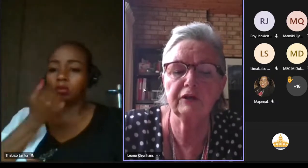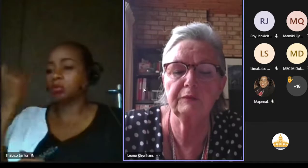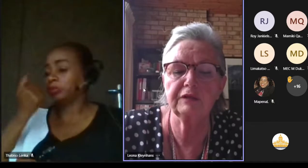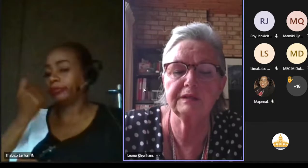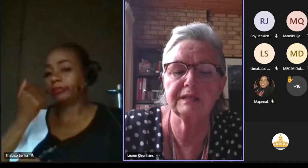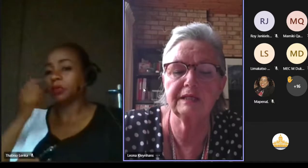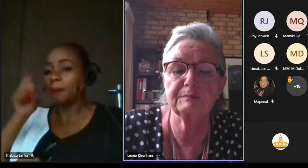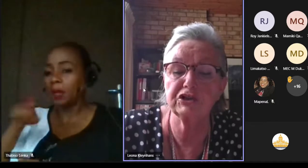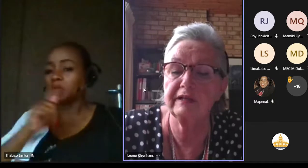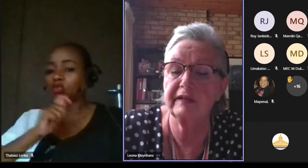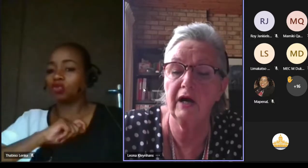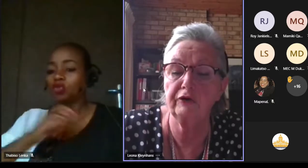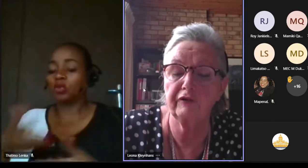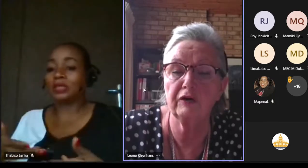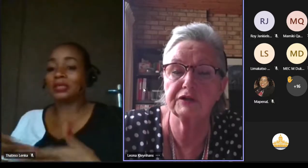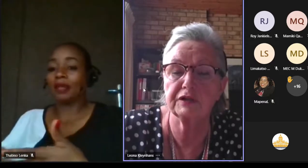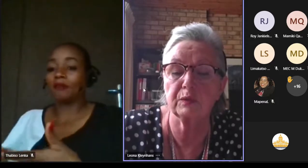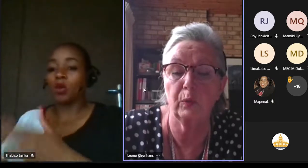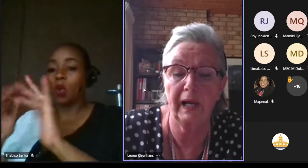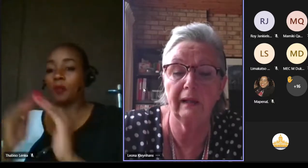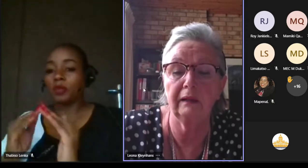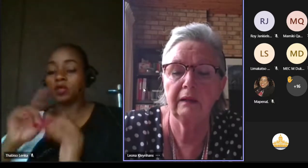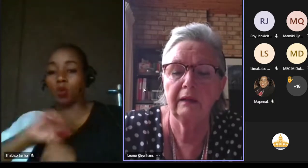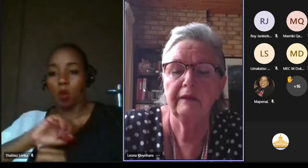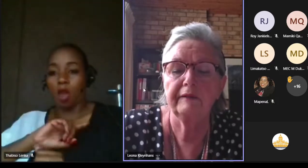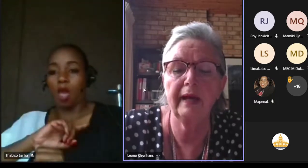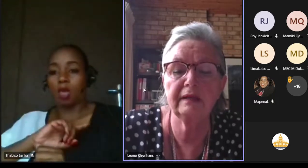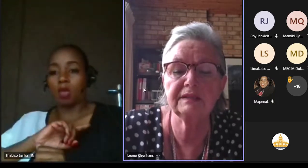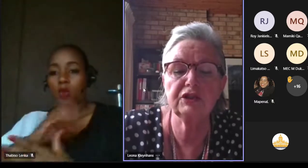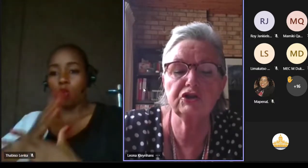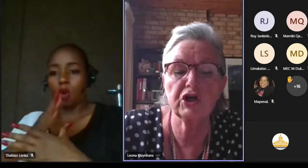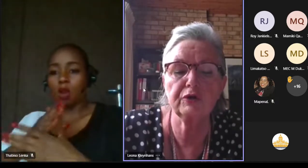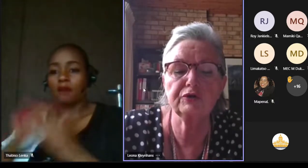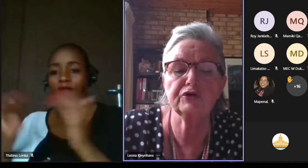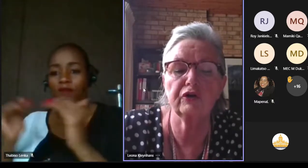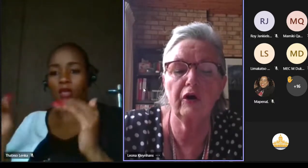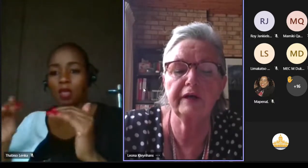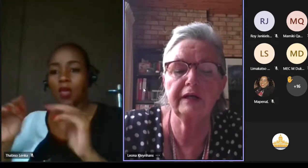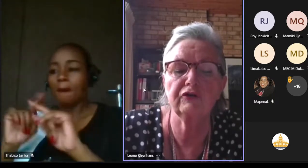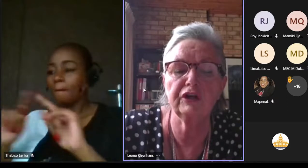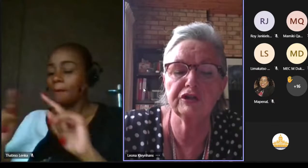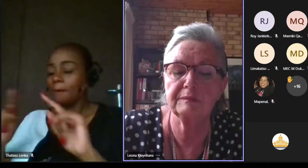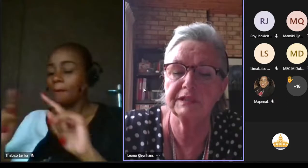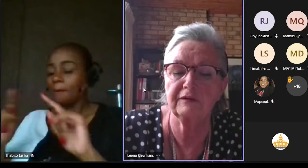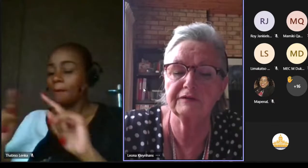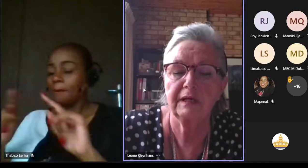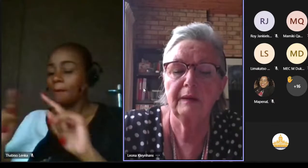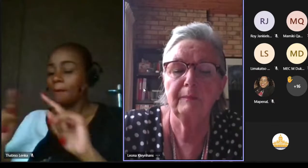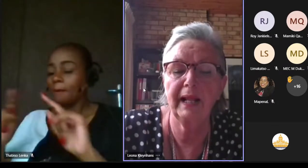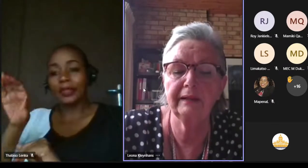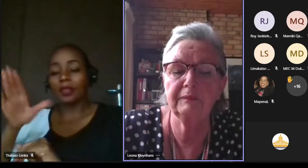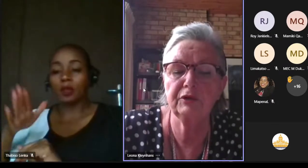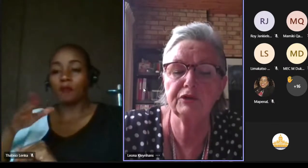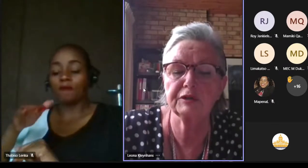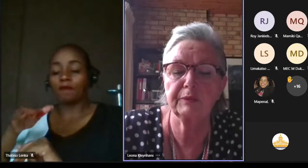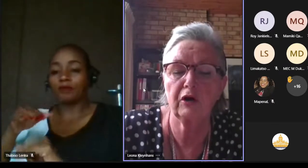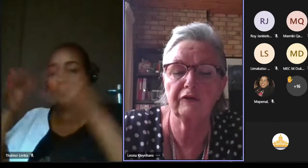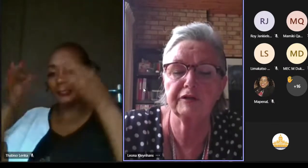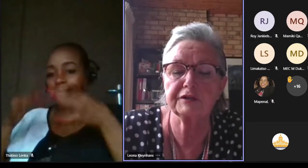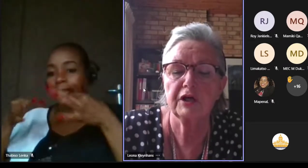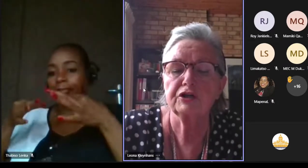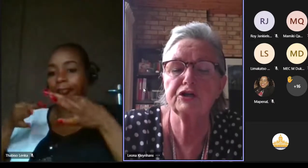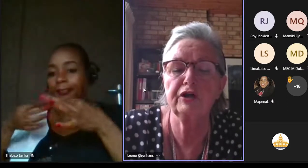serving communities and especially their own voters well, the ANC chose to rather enrich themselves, plunder